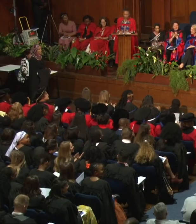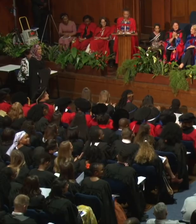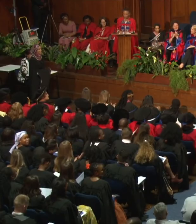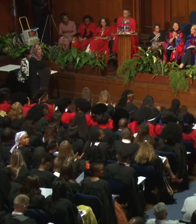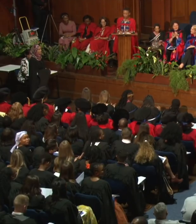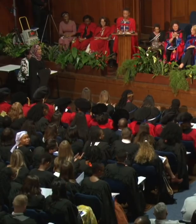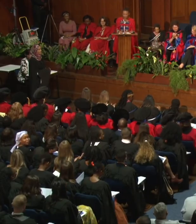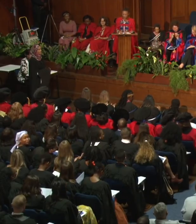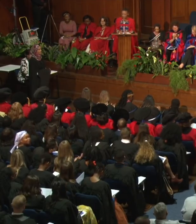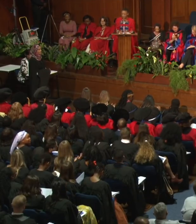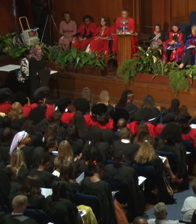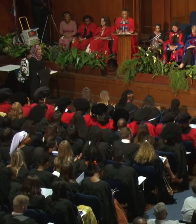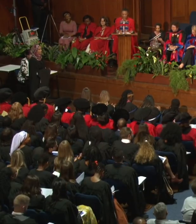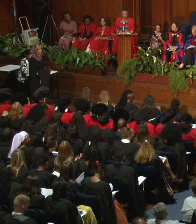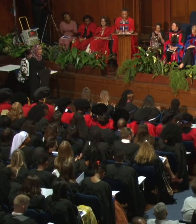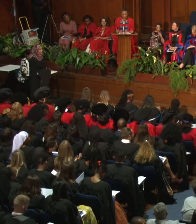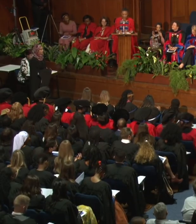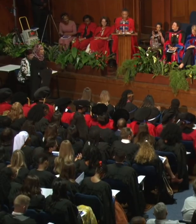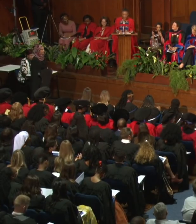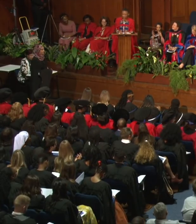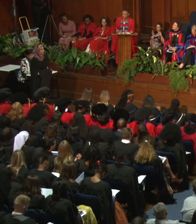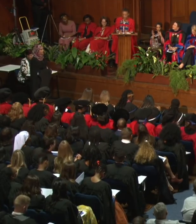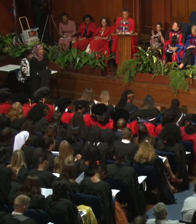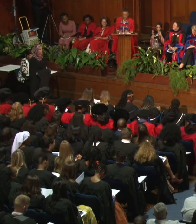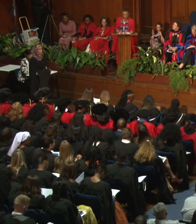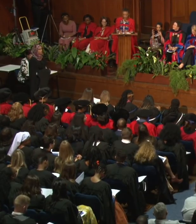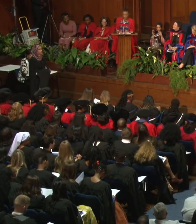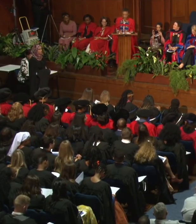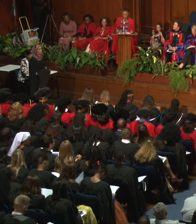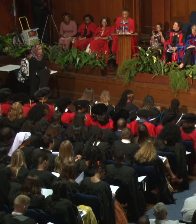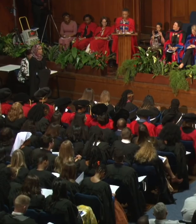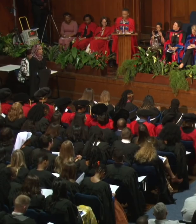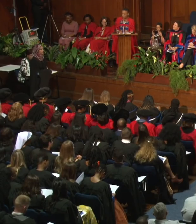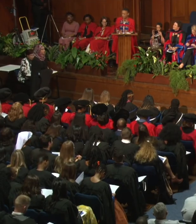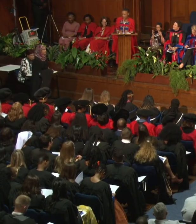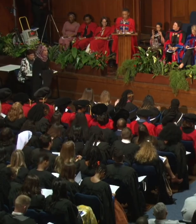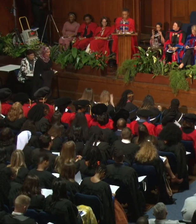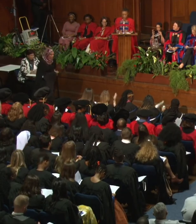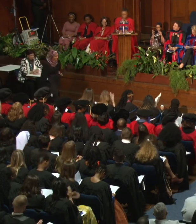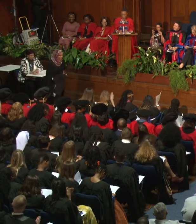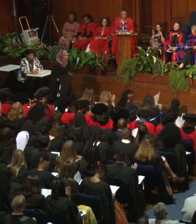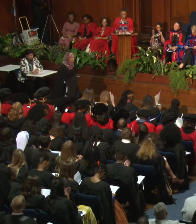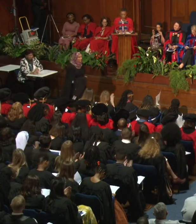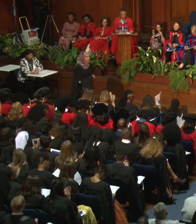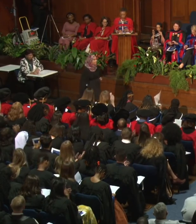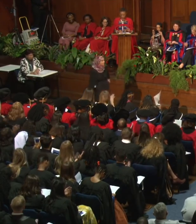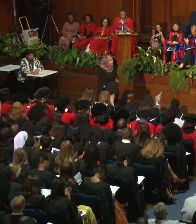for the postgraduate diploma in education in higher education and studies, Fatima Parker.